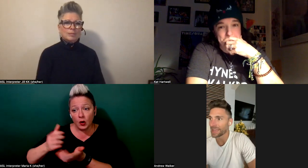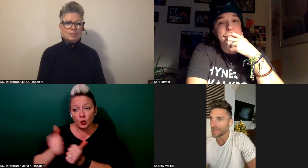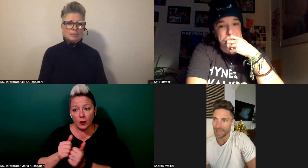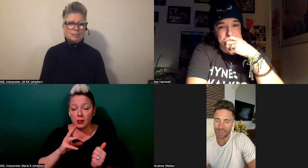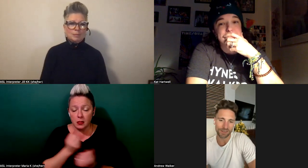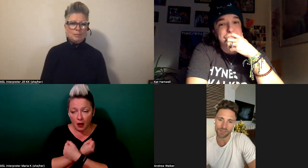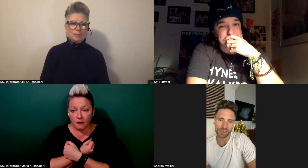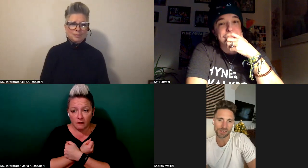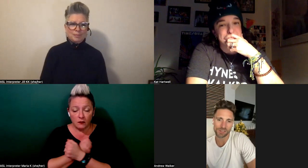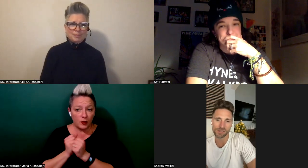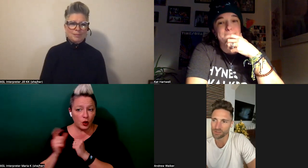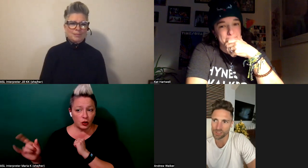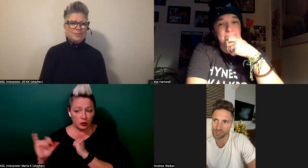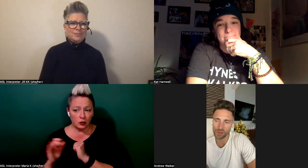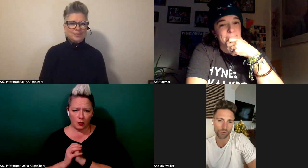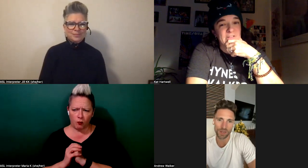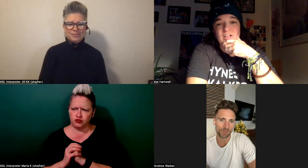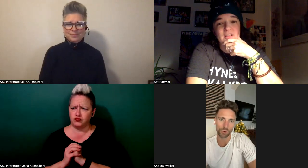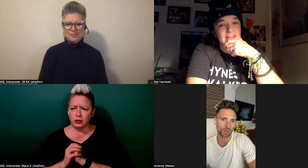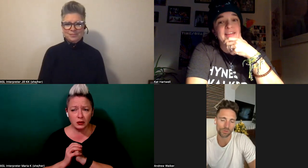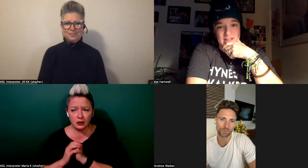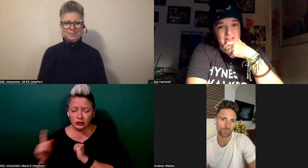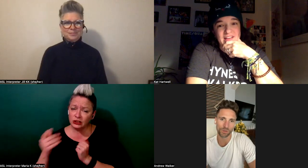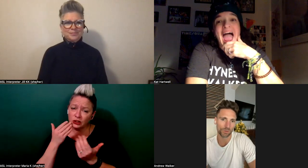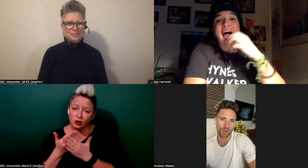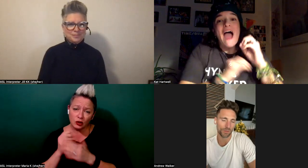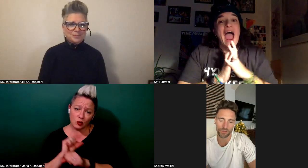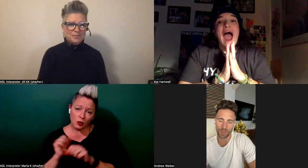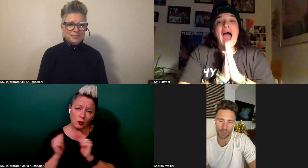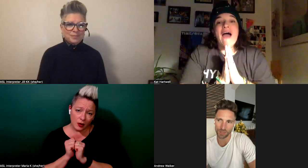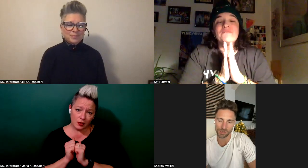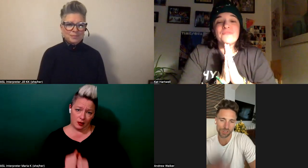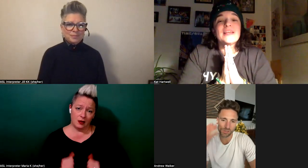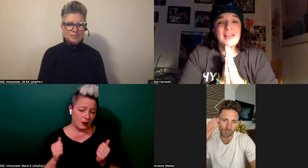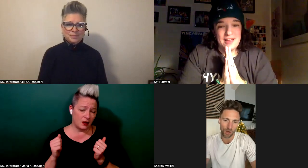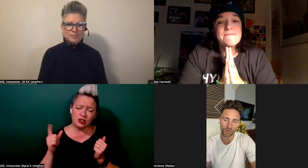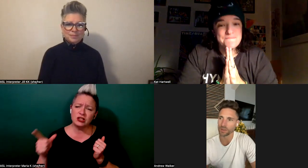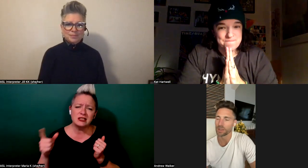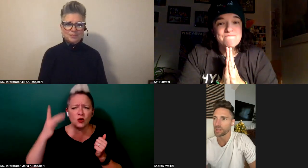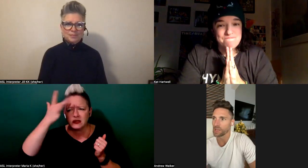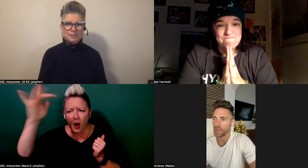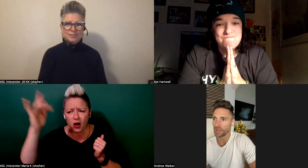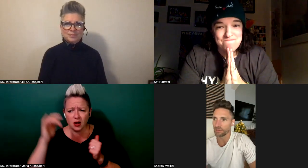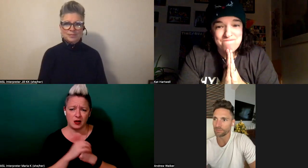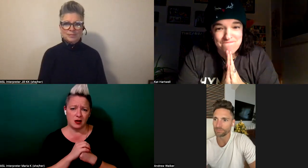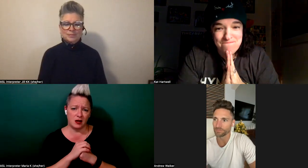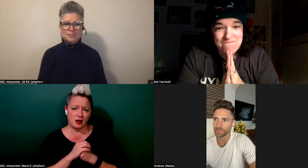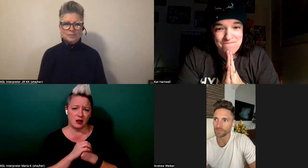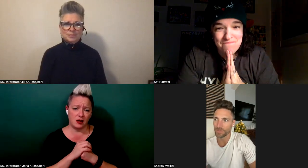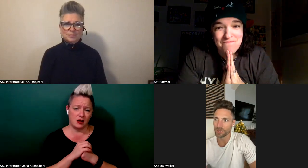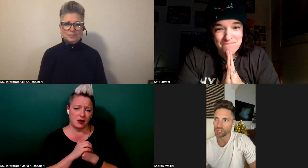well. And she's so great to work with. And she's so smart,